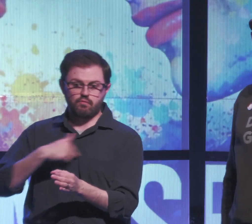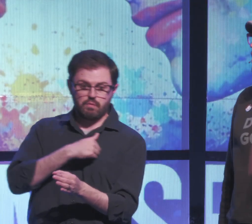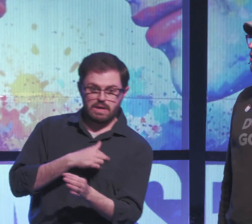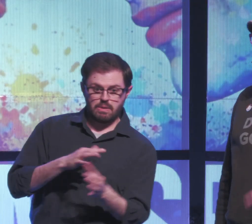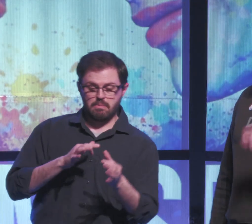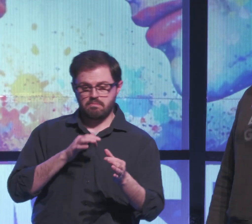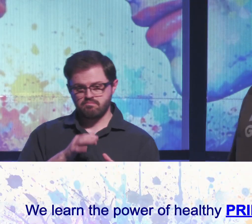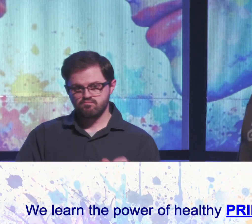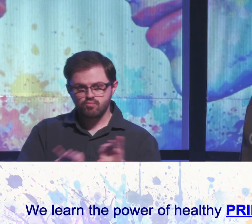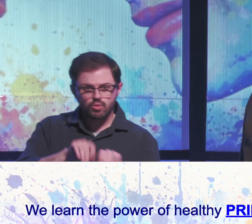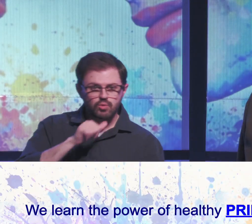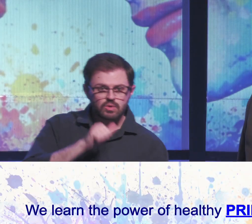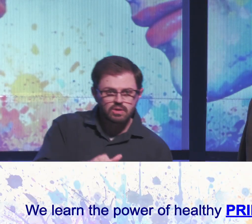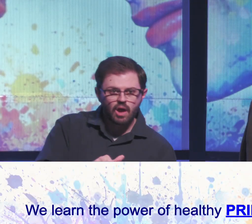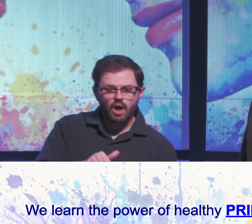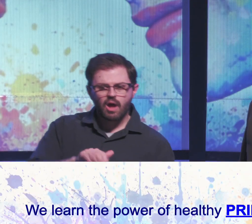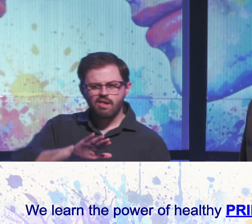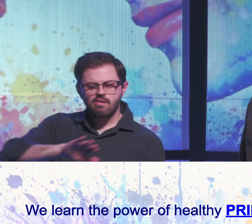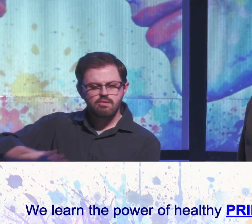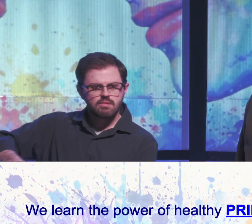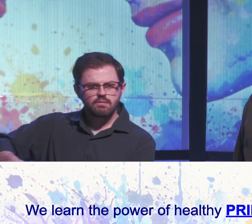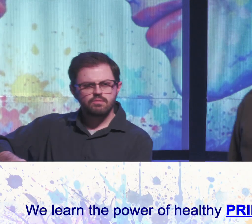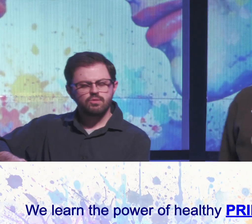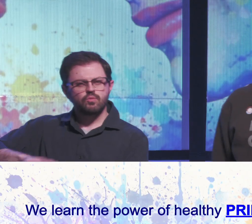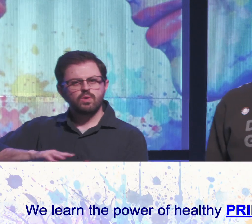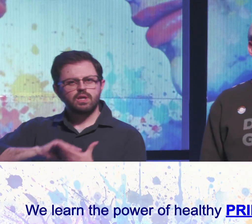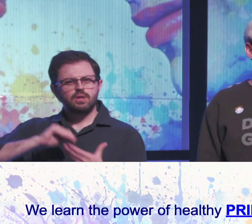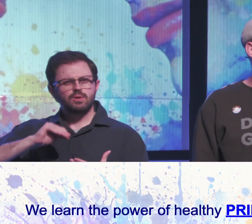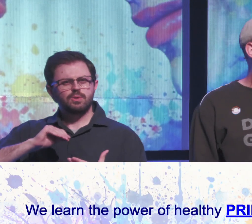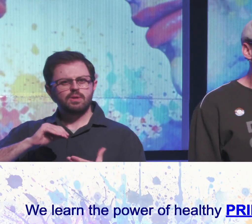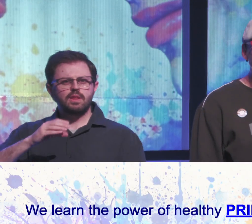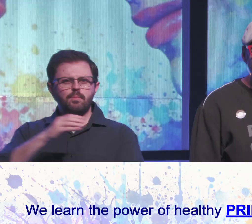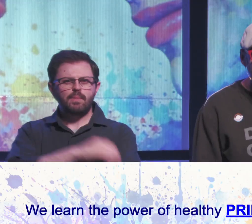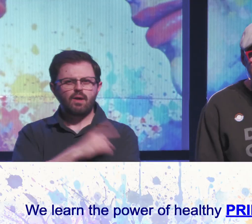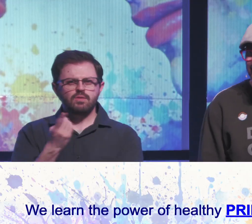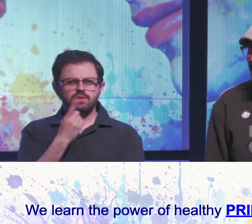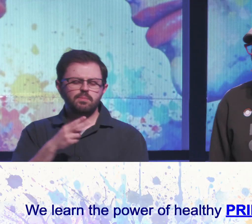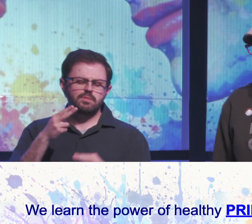power of healthy pride. Healthy pride.